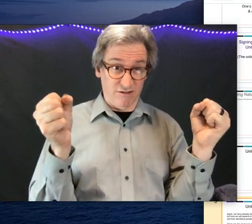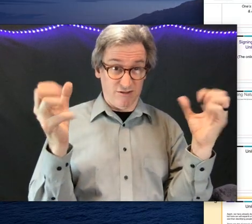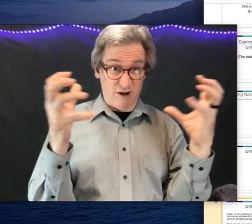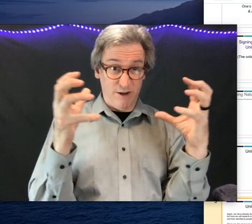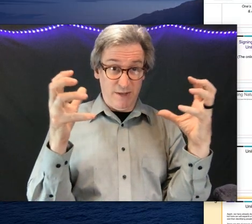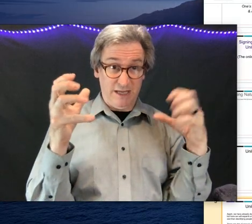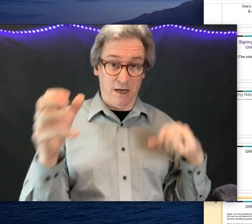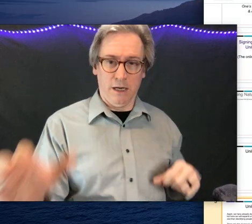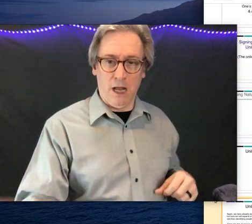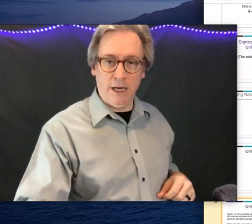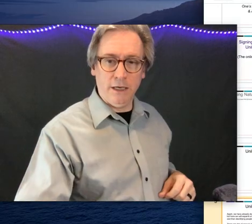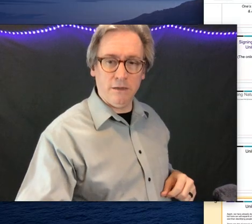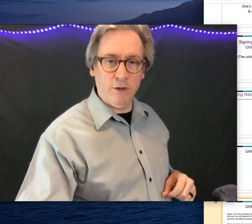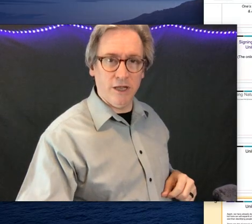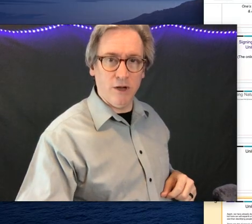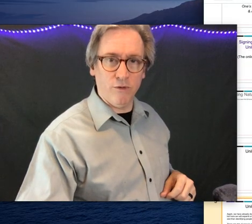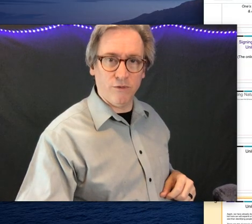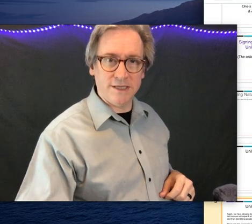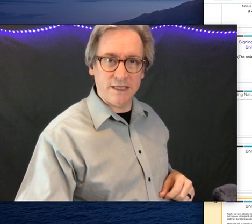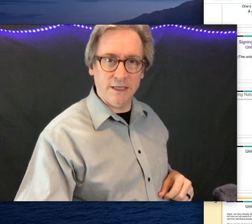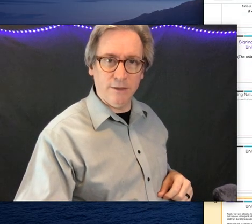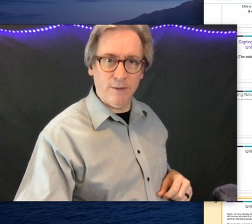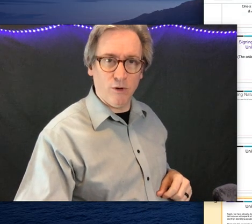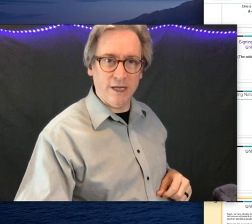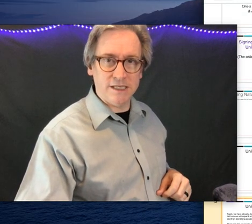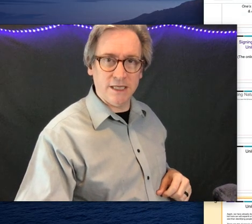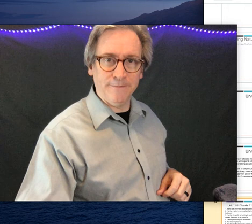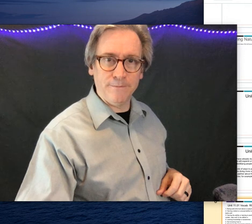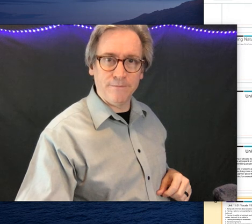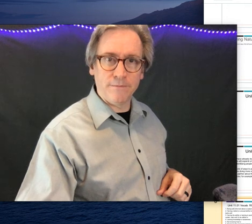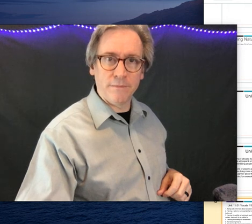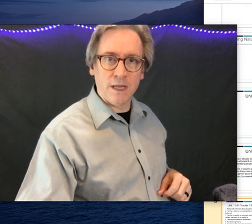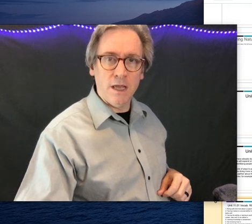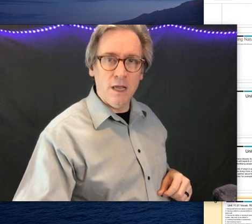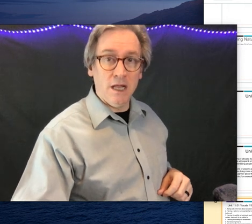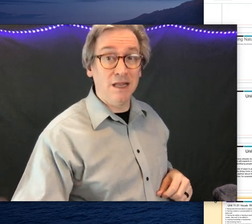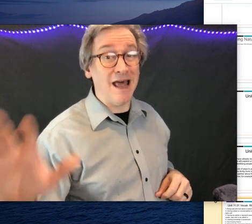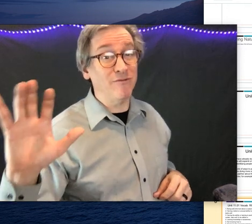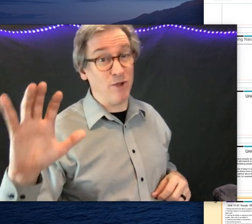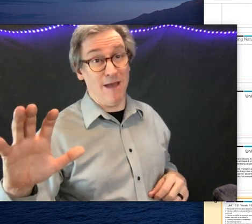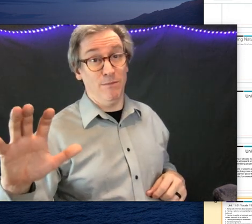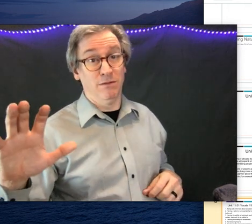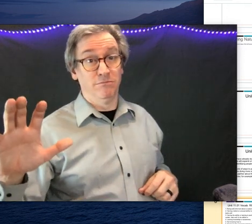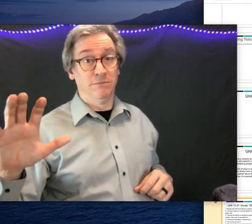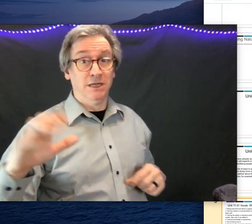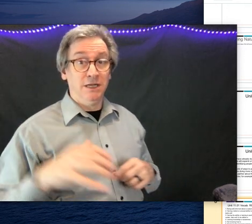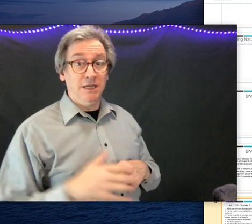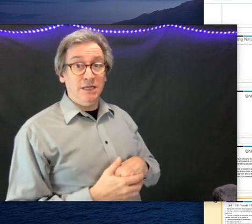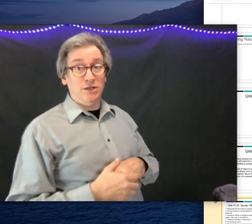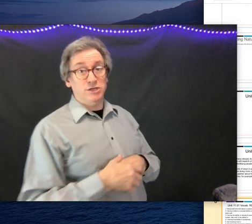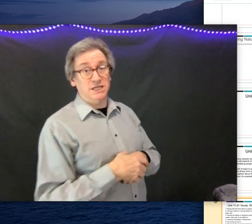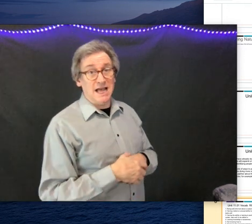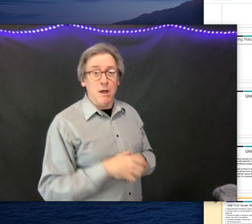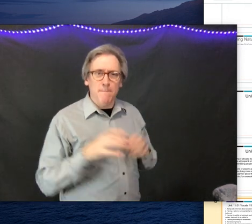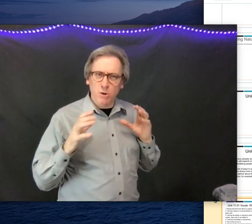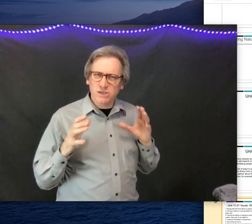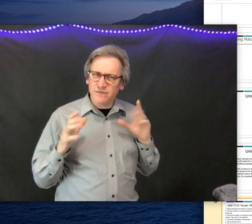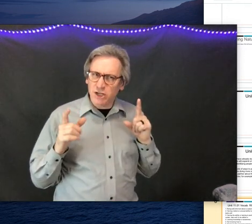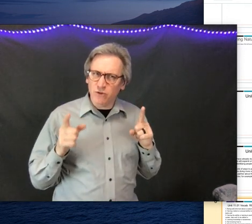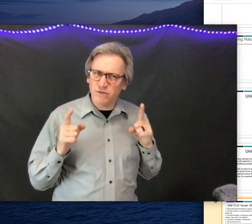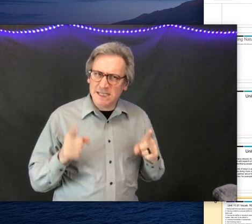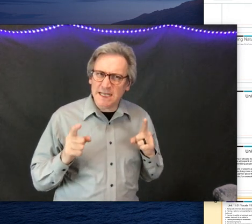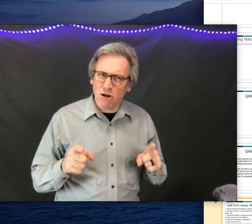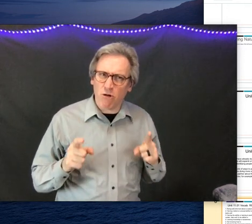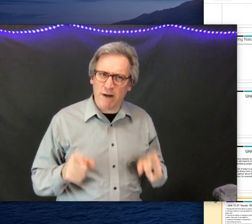start trying to meet online, we can go through this a little bit more easily. A lot of vocab. There's a lot. Most